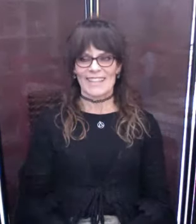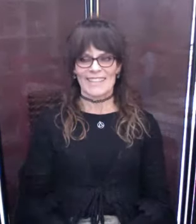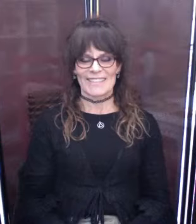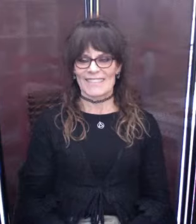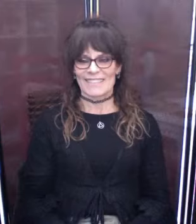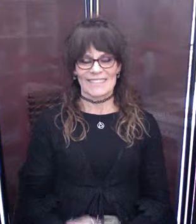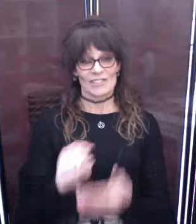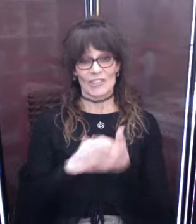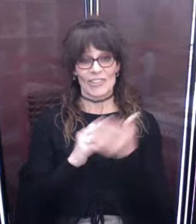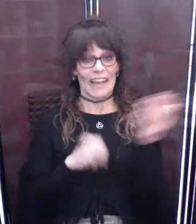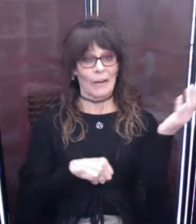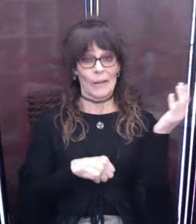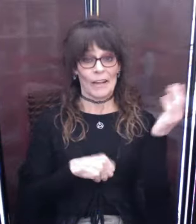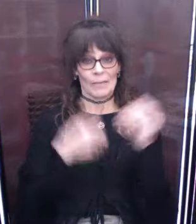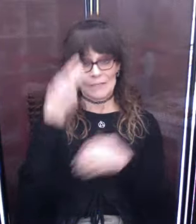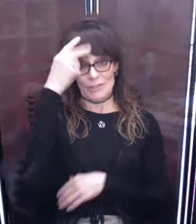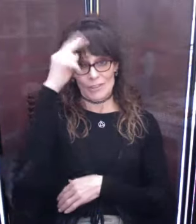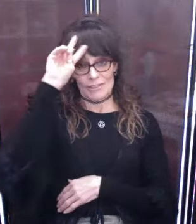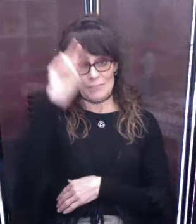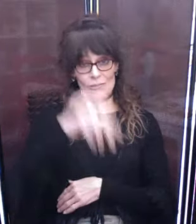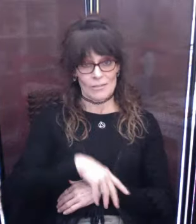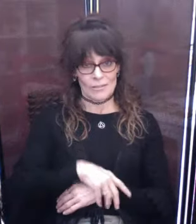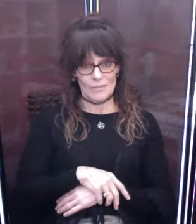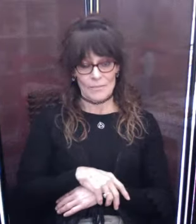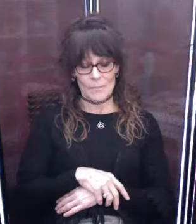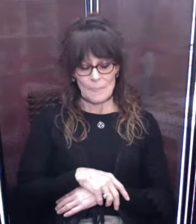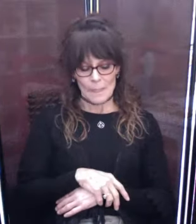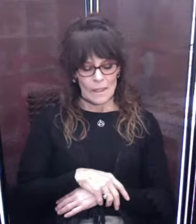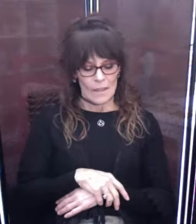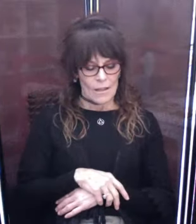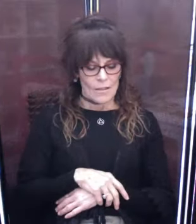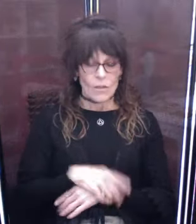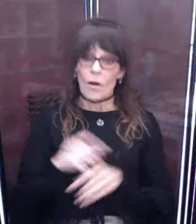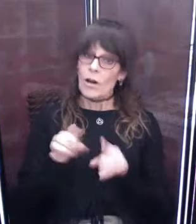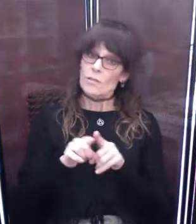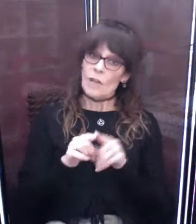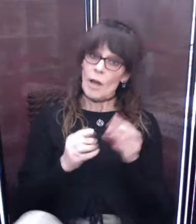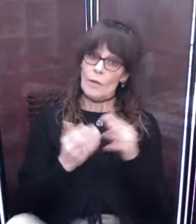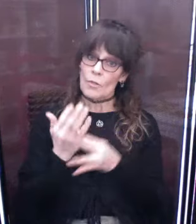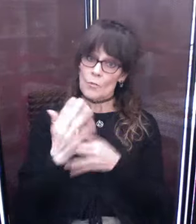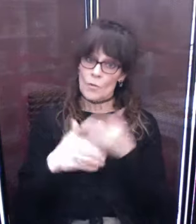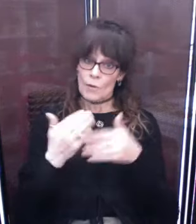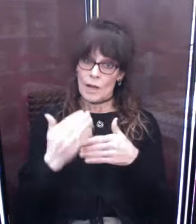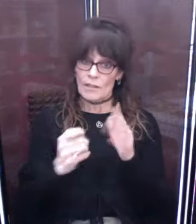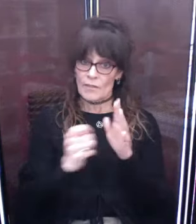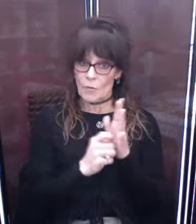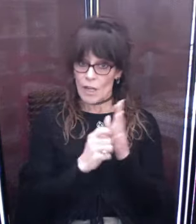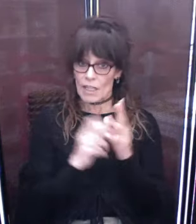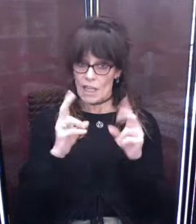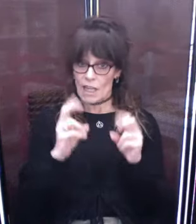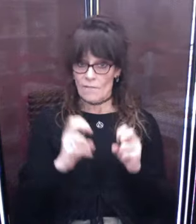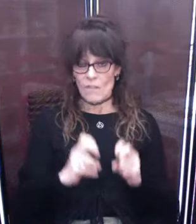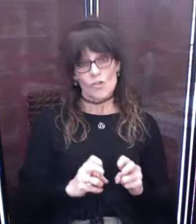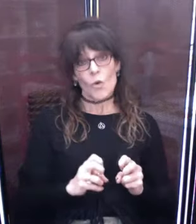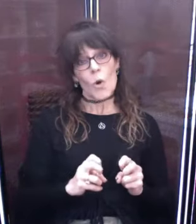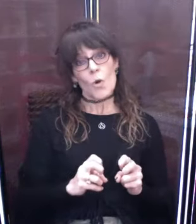misconception. But what had happened also as I went through the process of writing that inventory and and